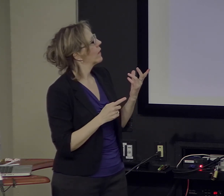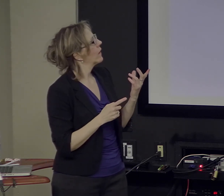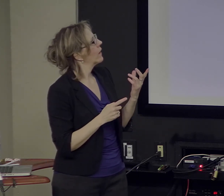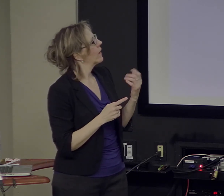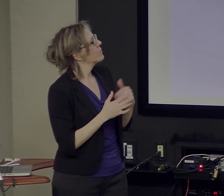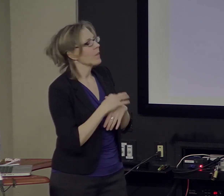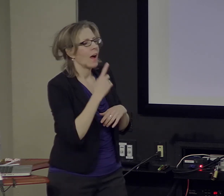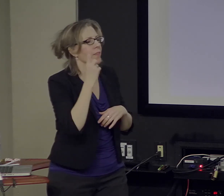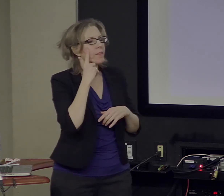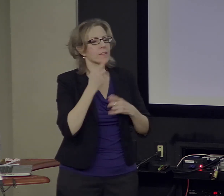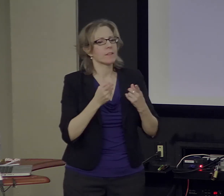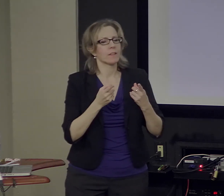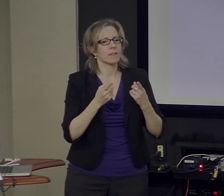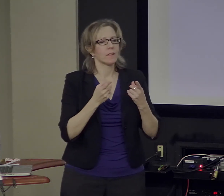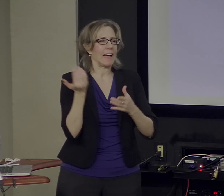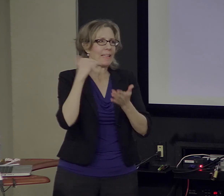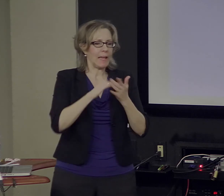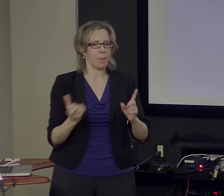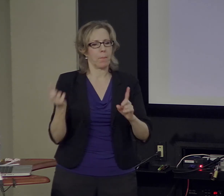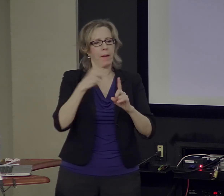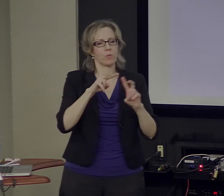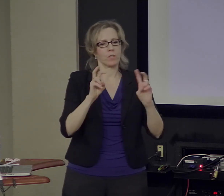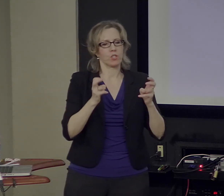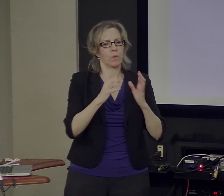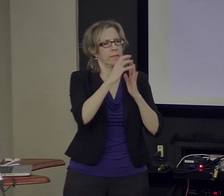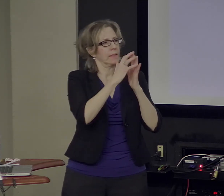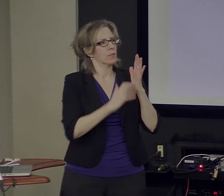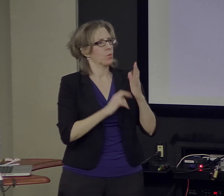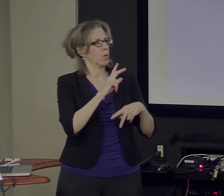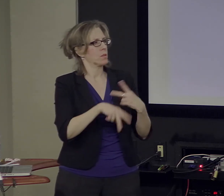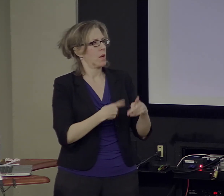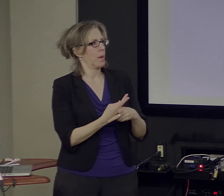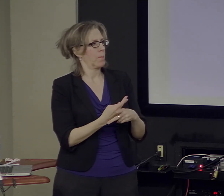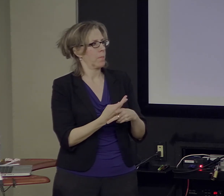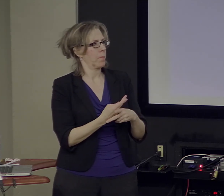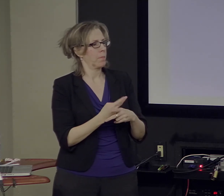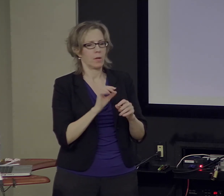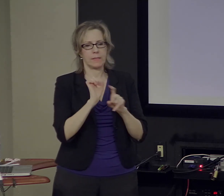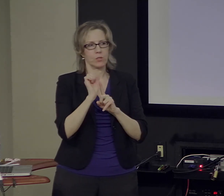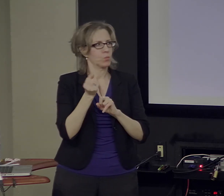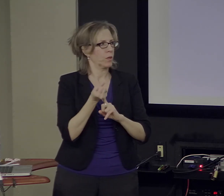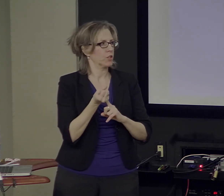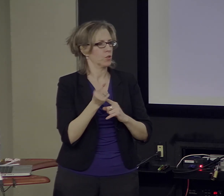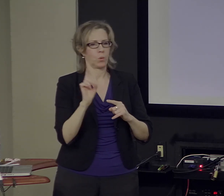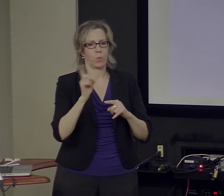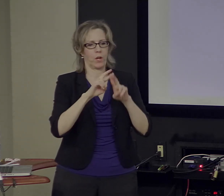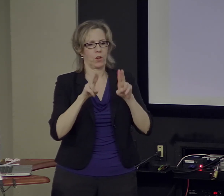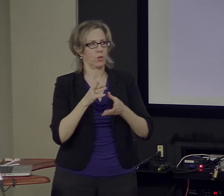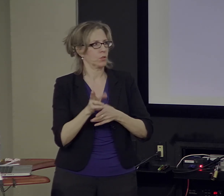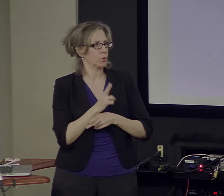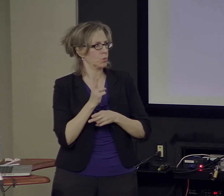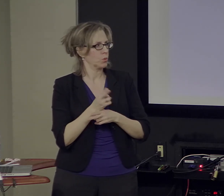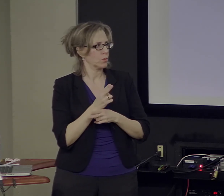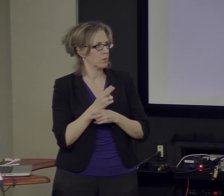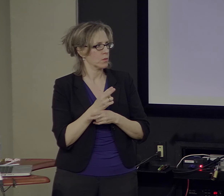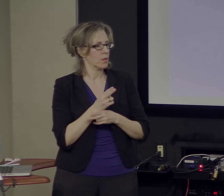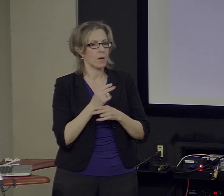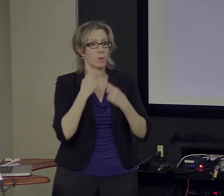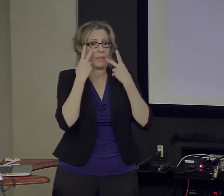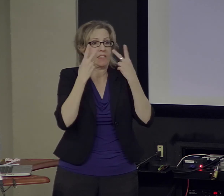think it's interesting that you noted that as well. But again, going back to the issue of the source type and the situation, where is